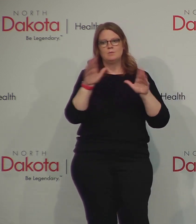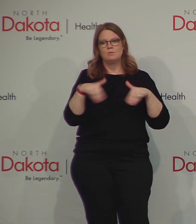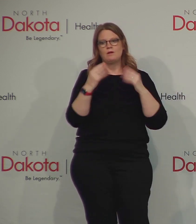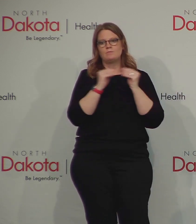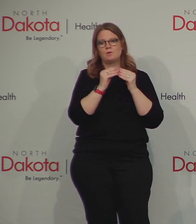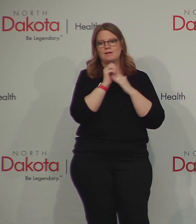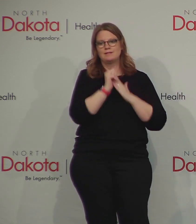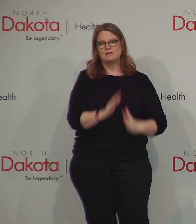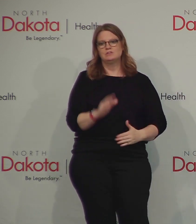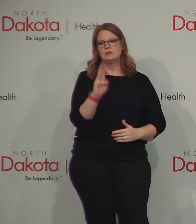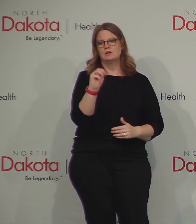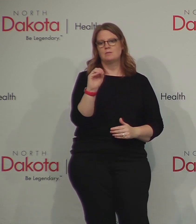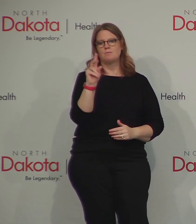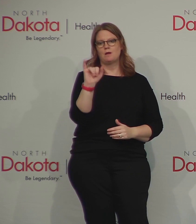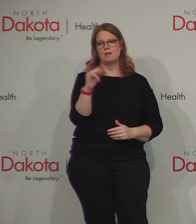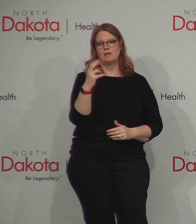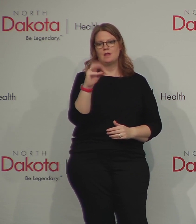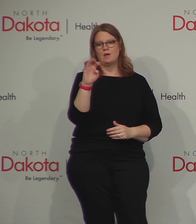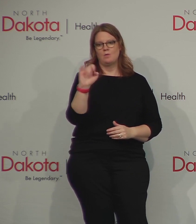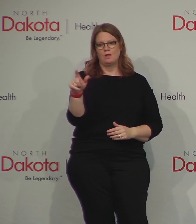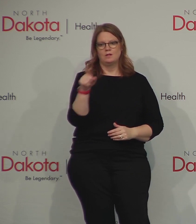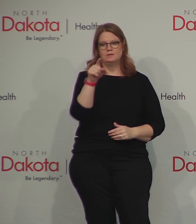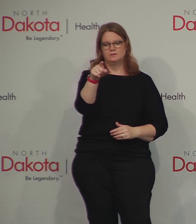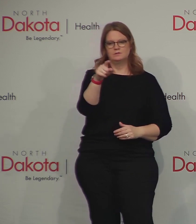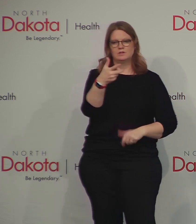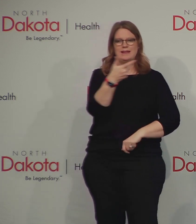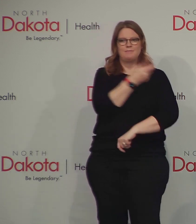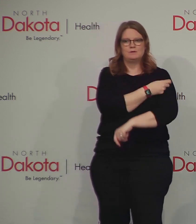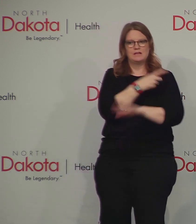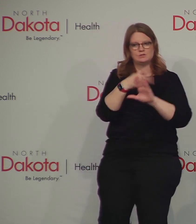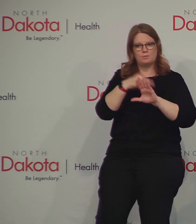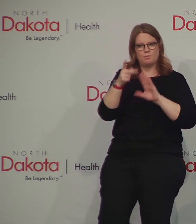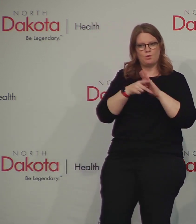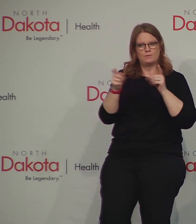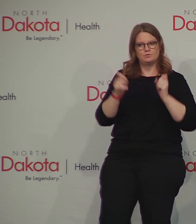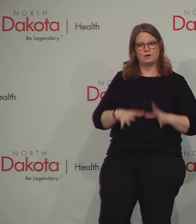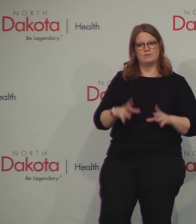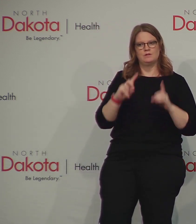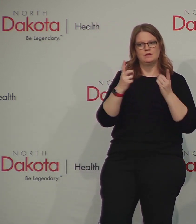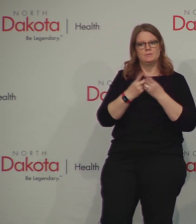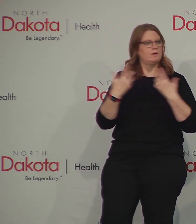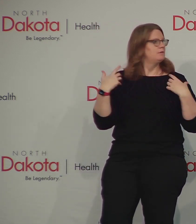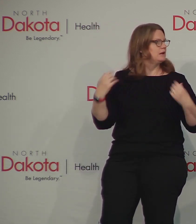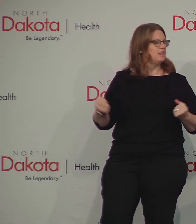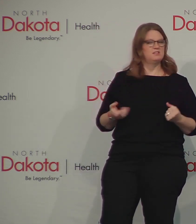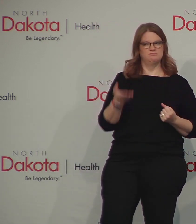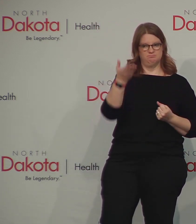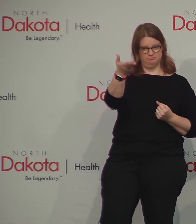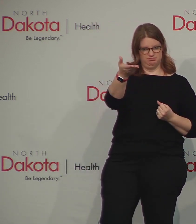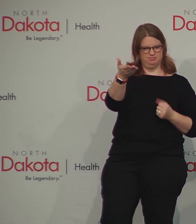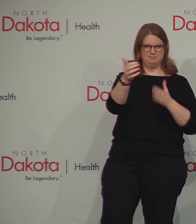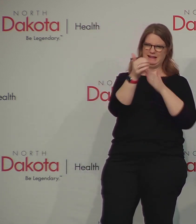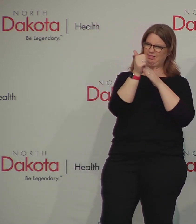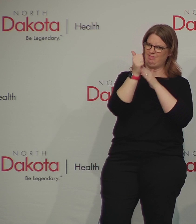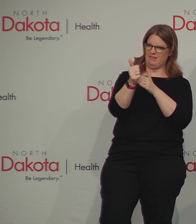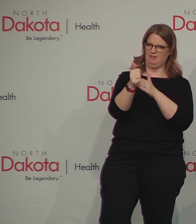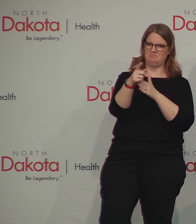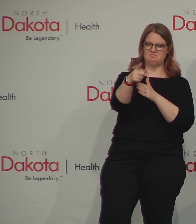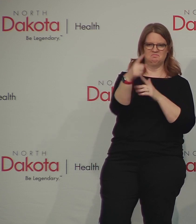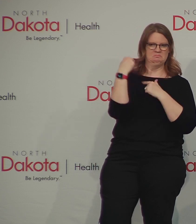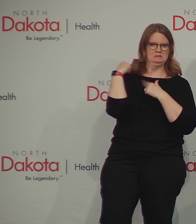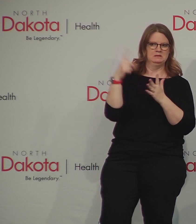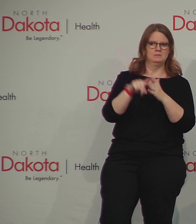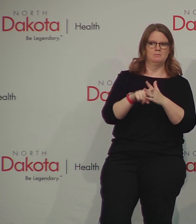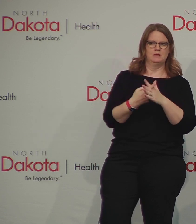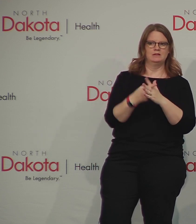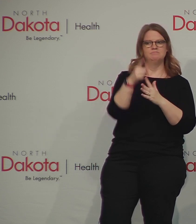leadership than Molly Howell, and Molly's the Immunization Program Director for the Department of Health. She's been at the helm of this effort from the beginning, and she's going to